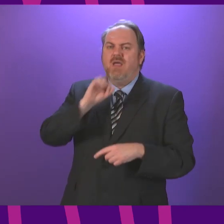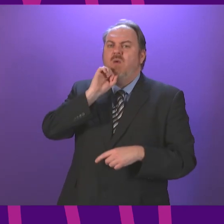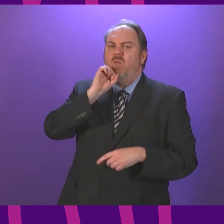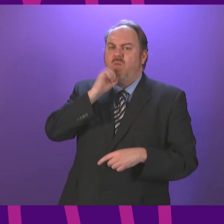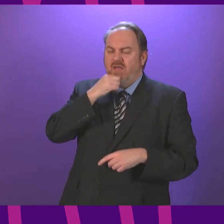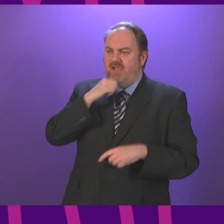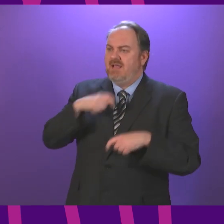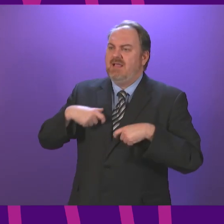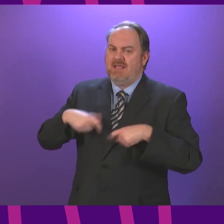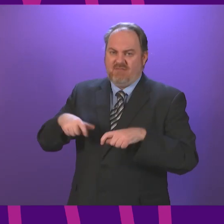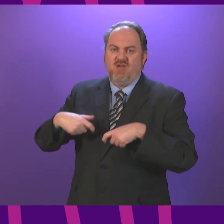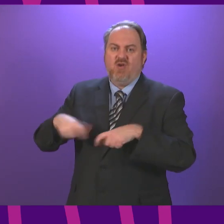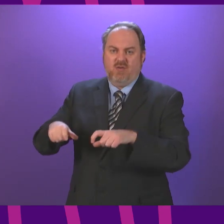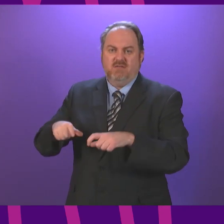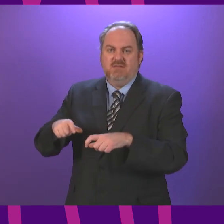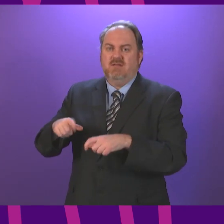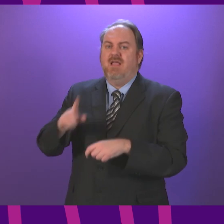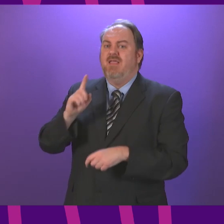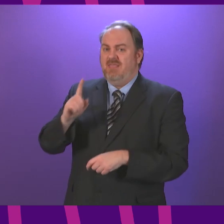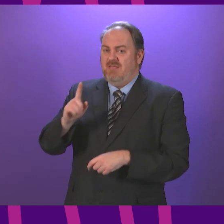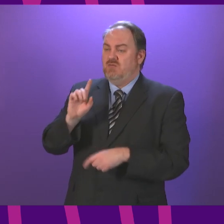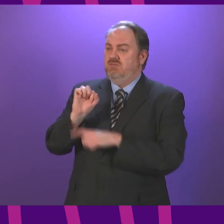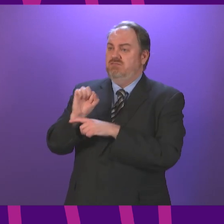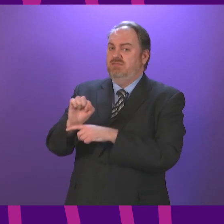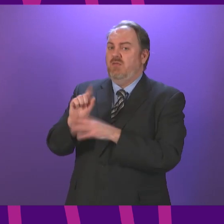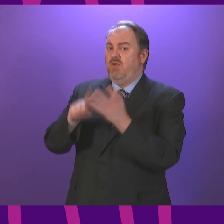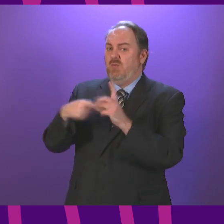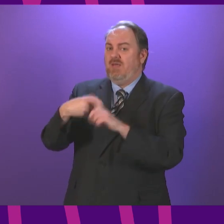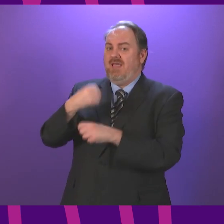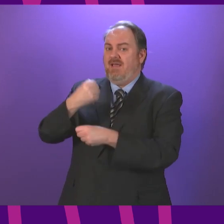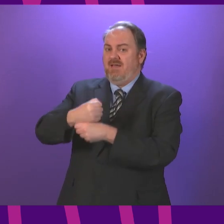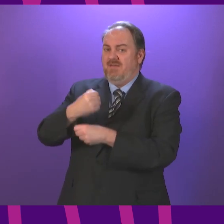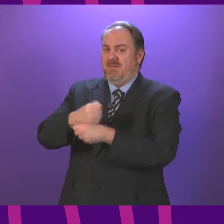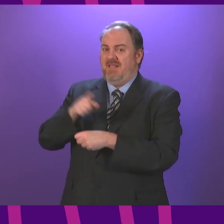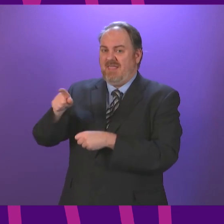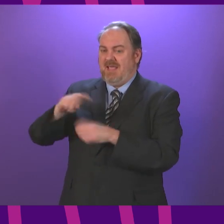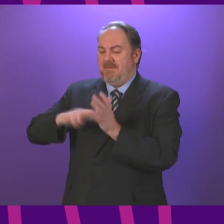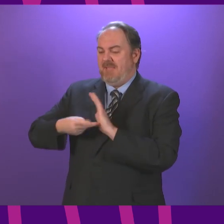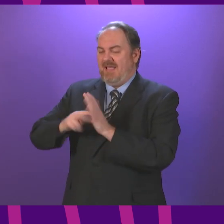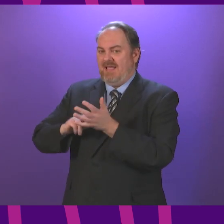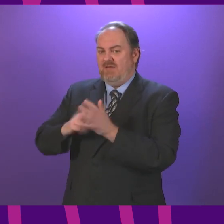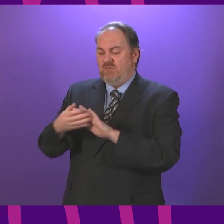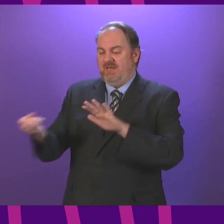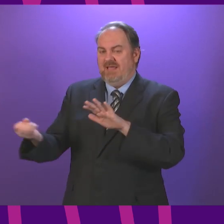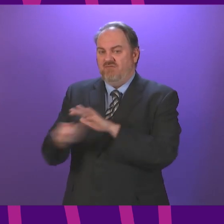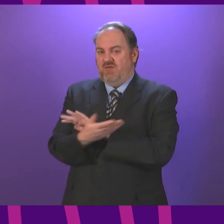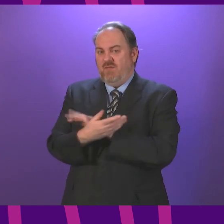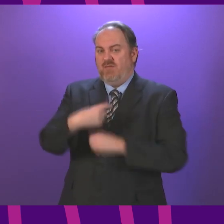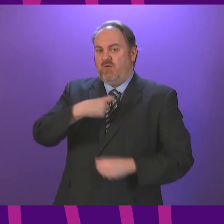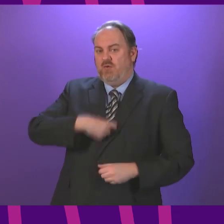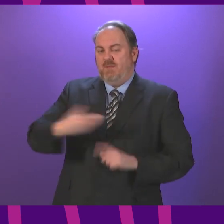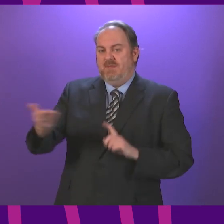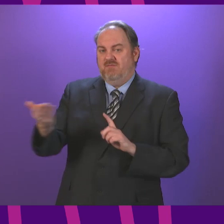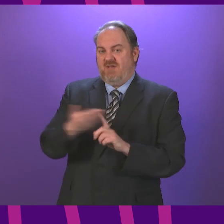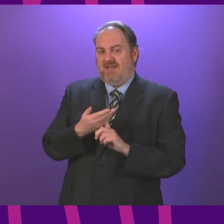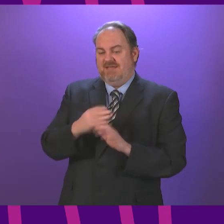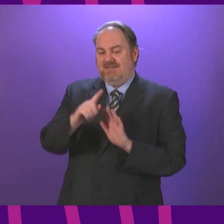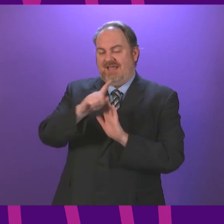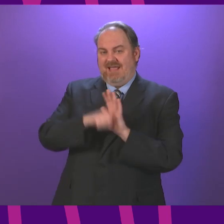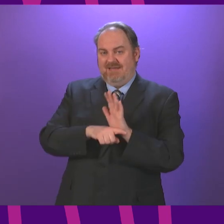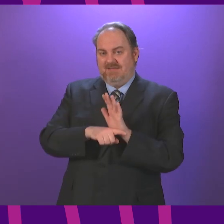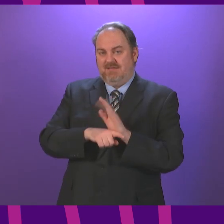do fear that the Review has been established by the UK Government to do exactly that. Our submission to the Review also makes clear that there should be no changes to the Human Rights